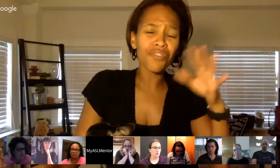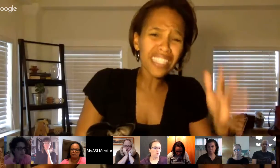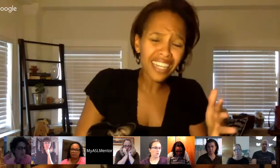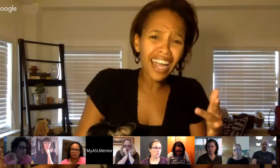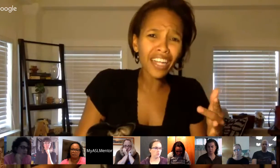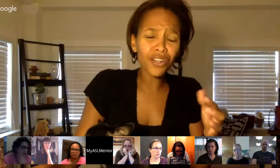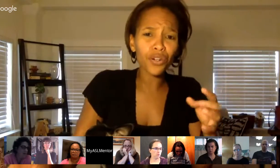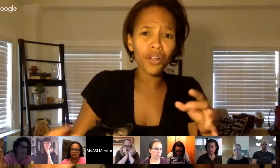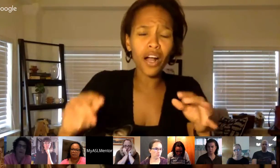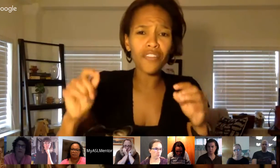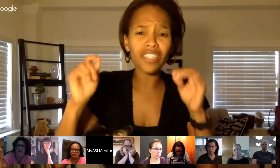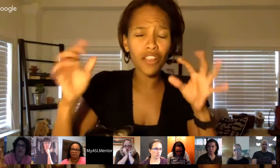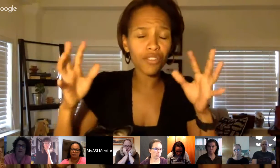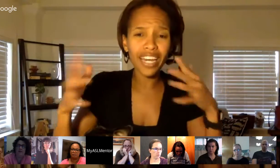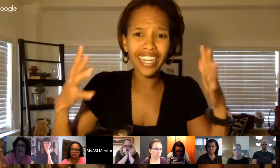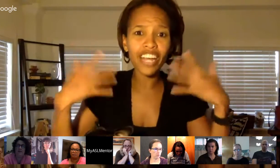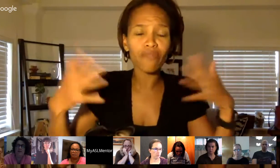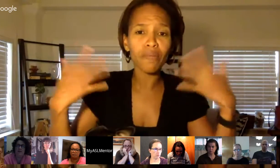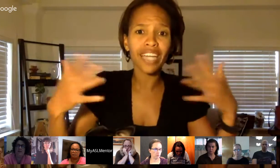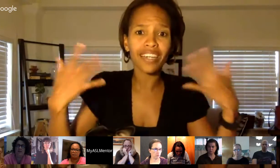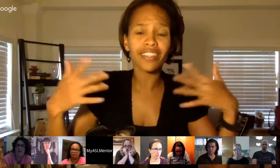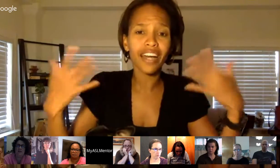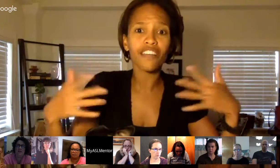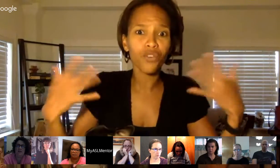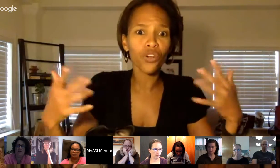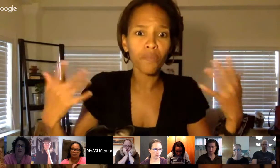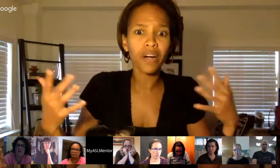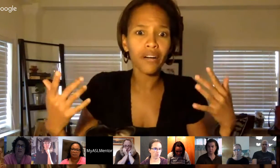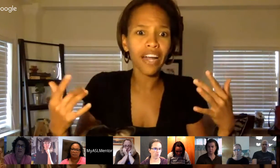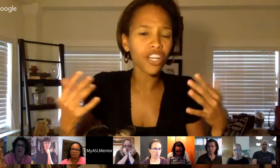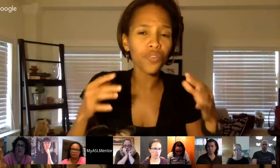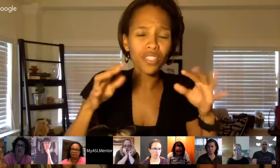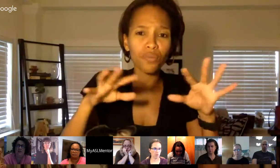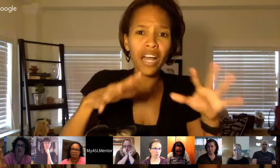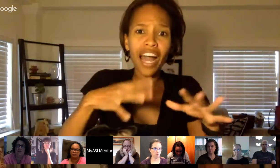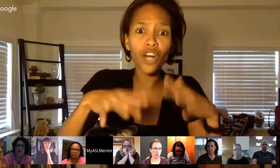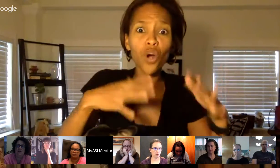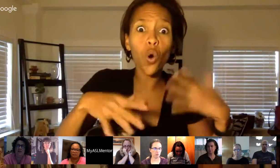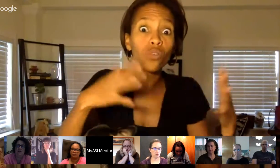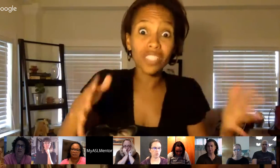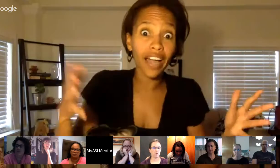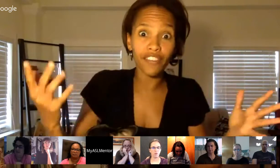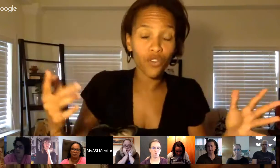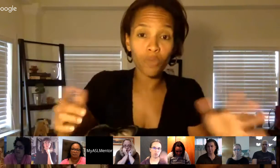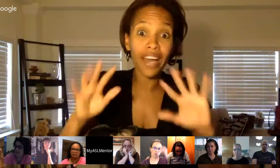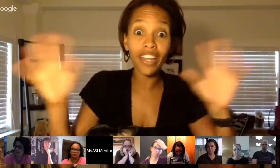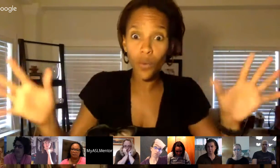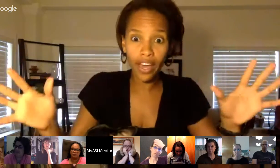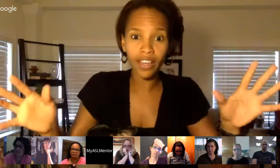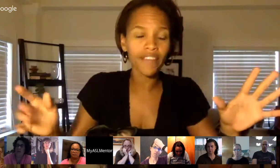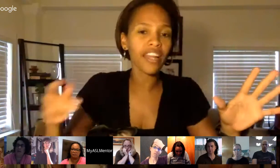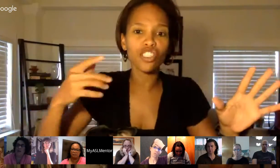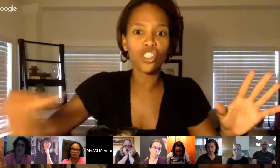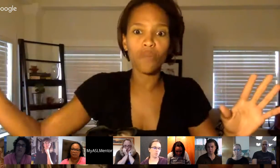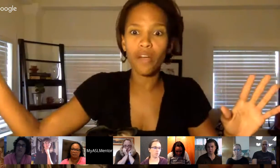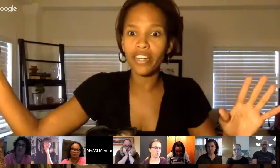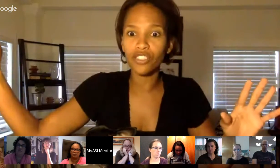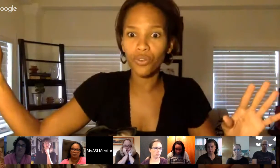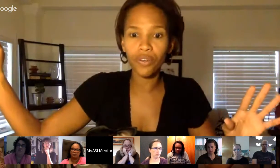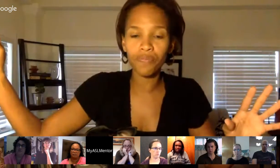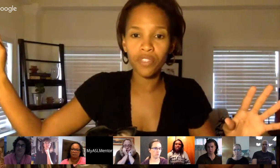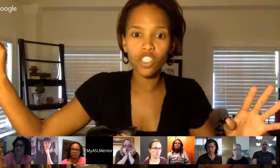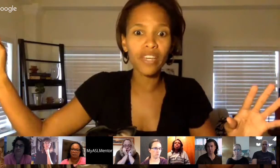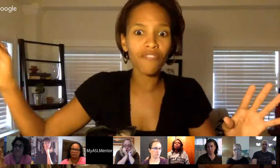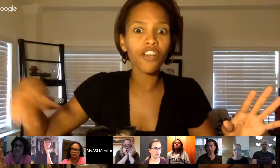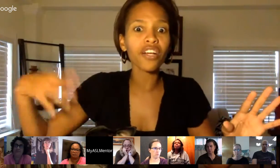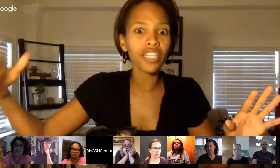it's either this sign or this other sign. I can't remember exactly the sign for it, but I know the old sign for it, but anyway, and then I just jump right into